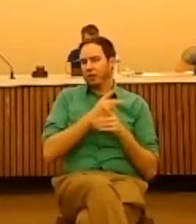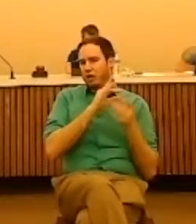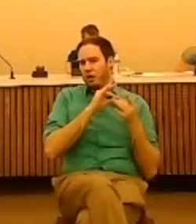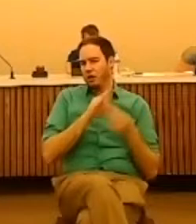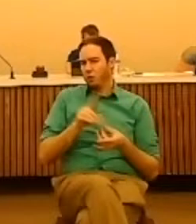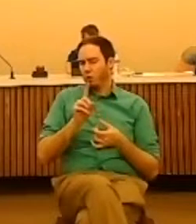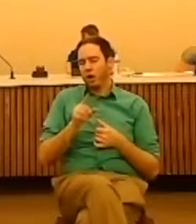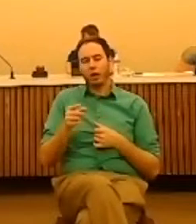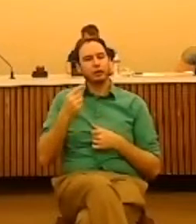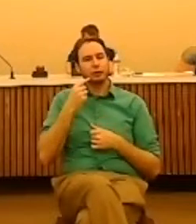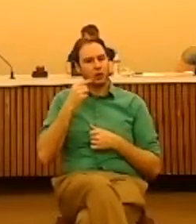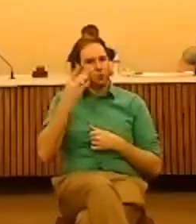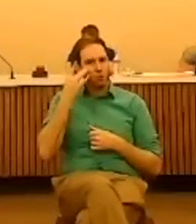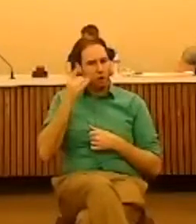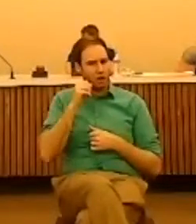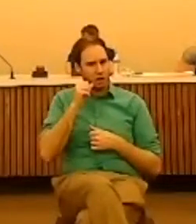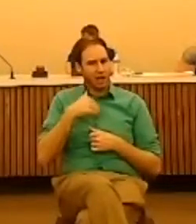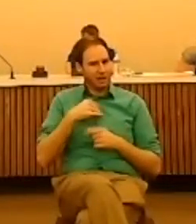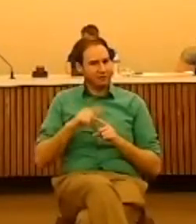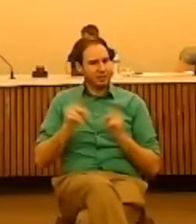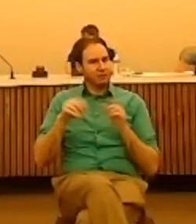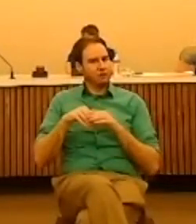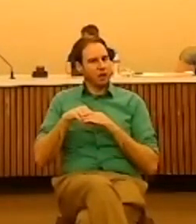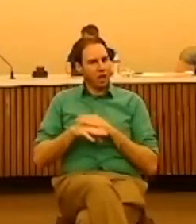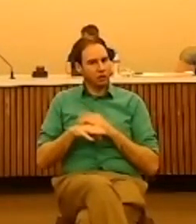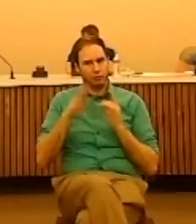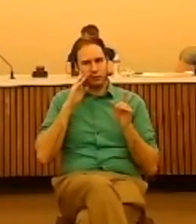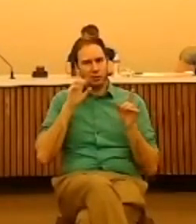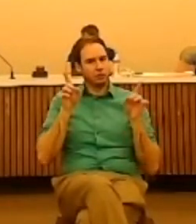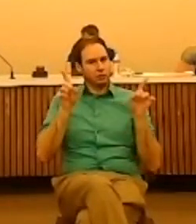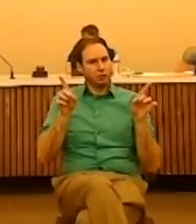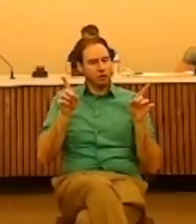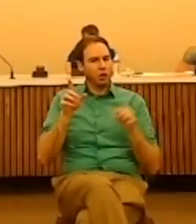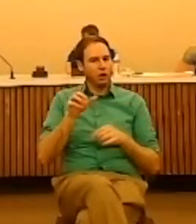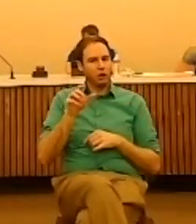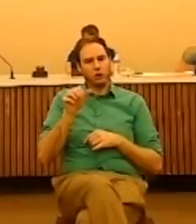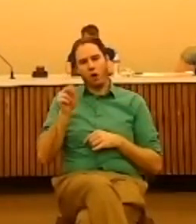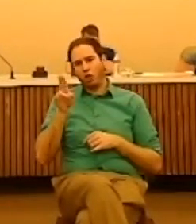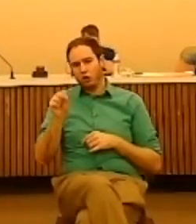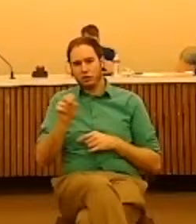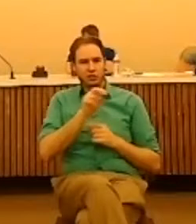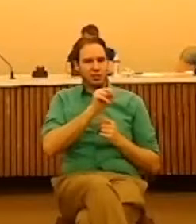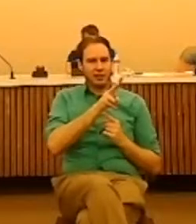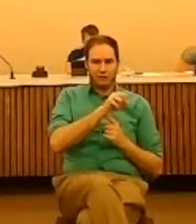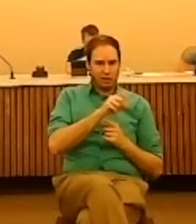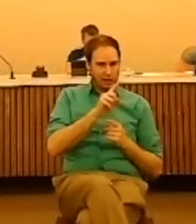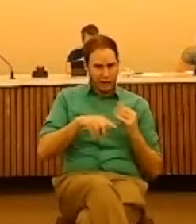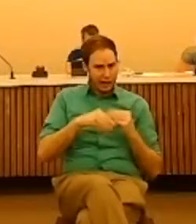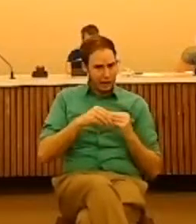she asked, why can't there be a different entrance other than two side streets, Authors and Nevins?